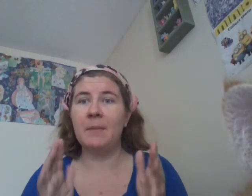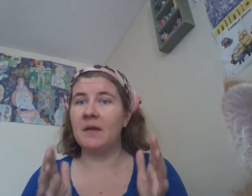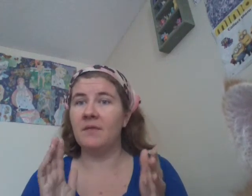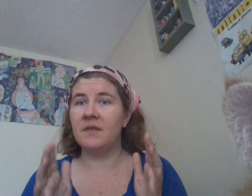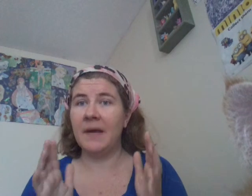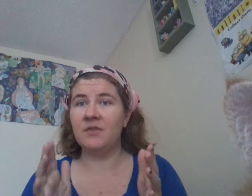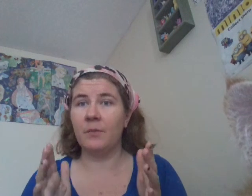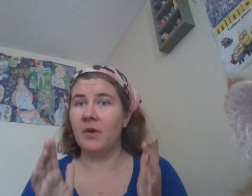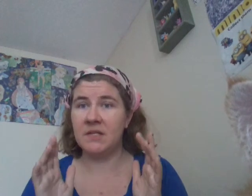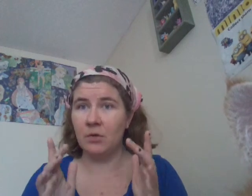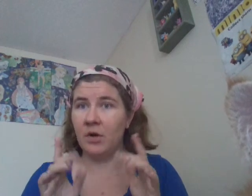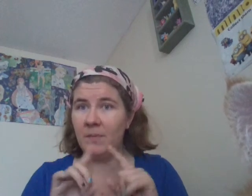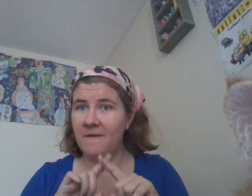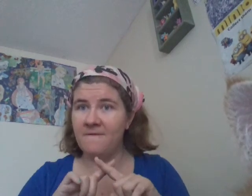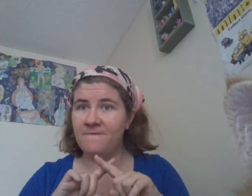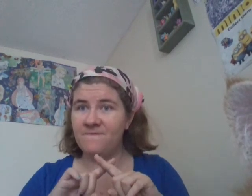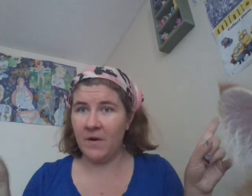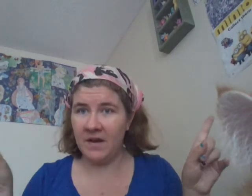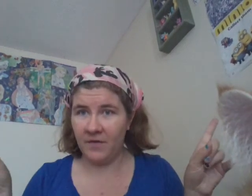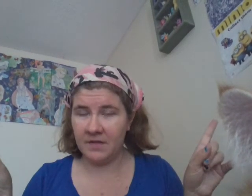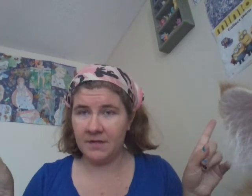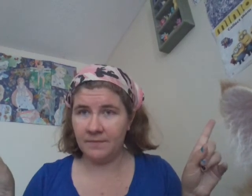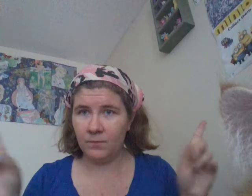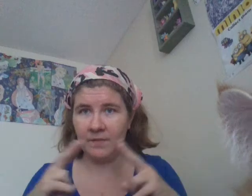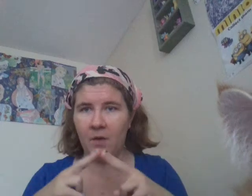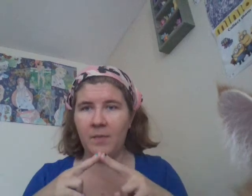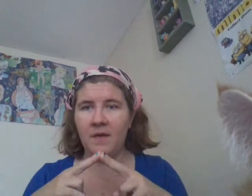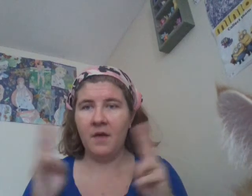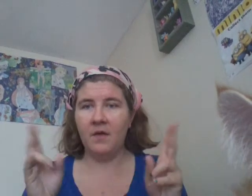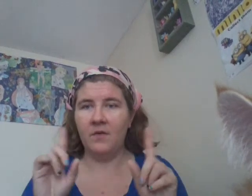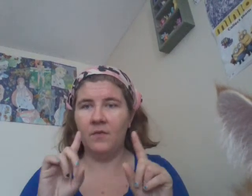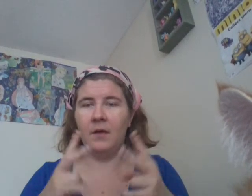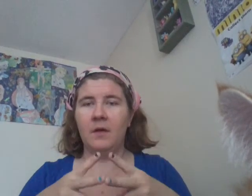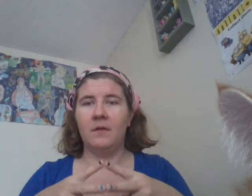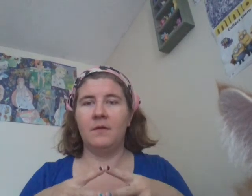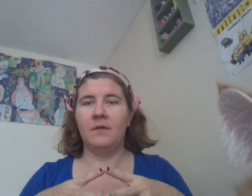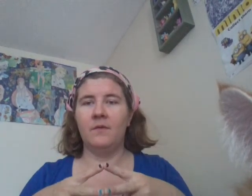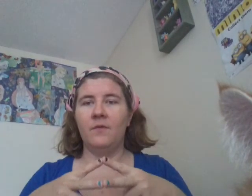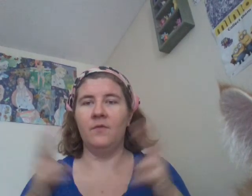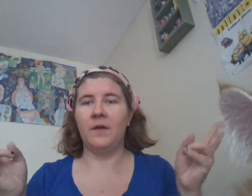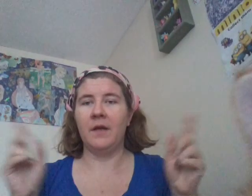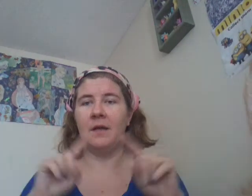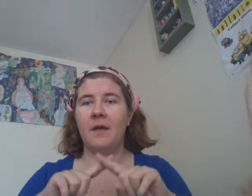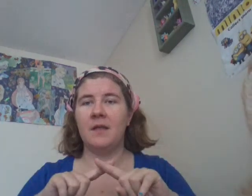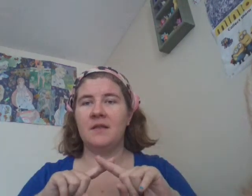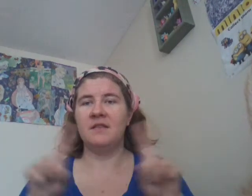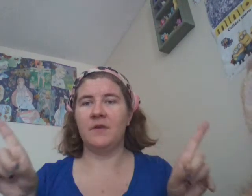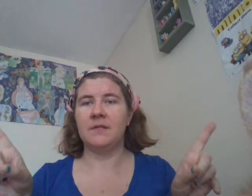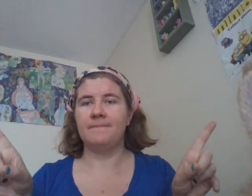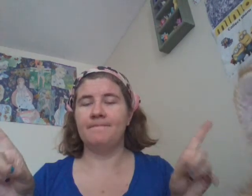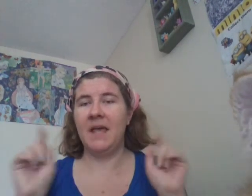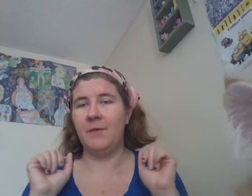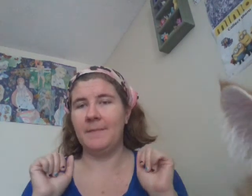the same end of the spectrum are still going to be very different. Well, that would be very different. Anyway.